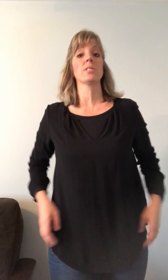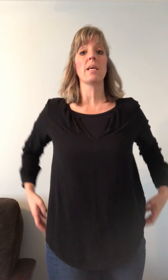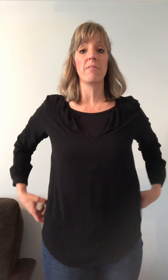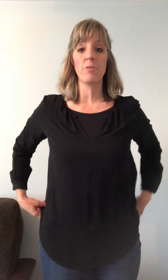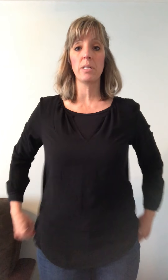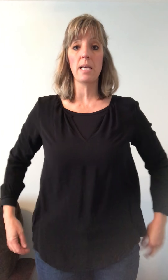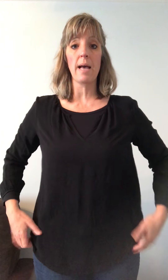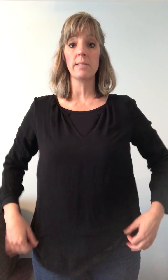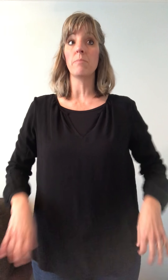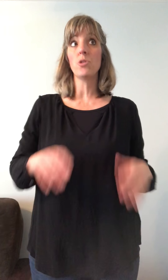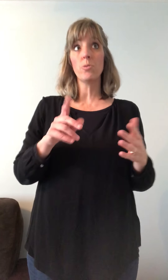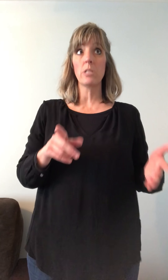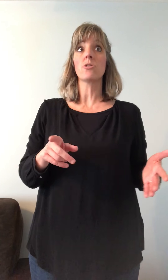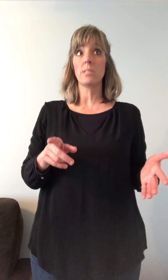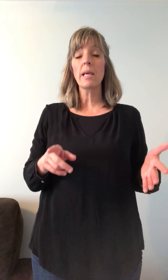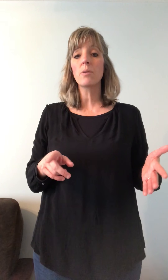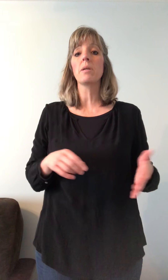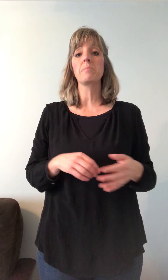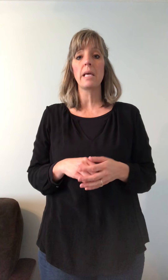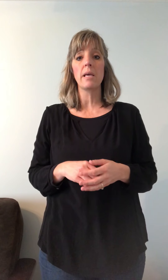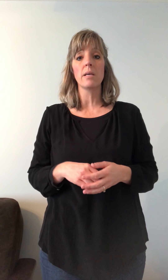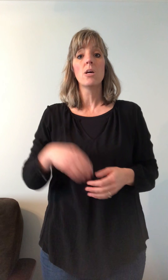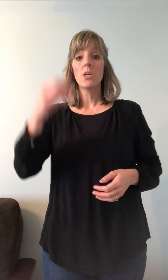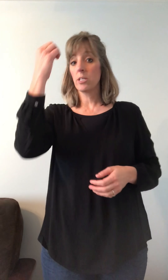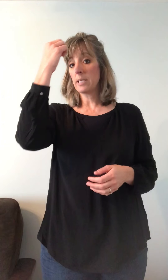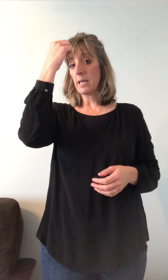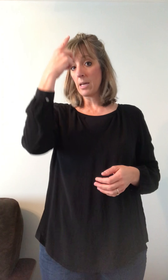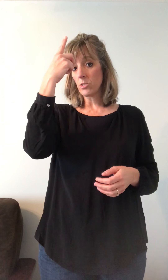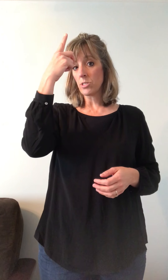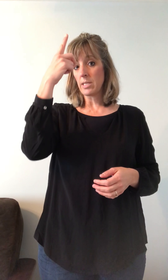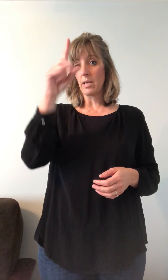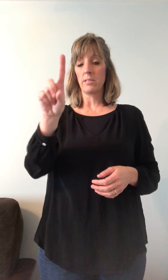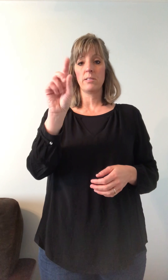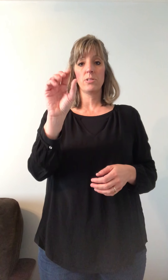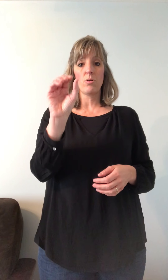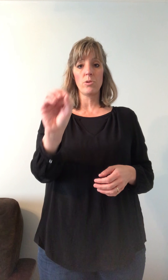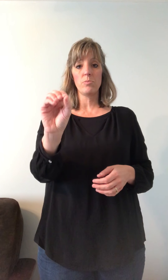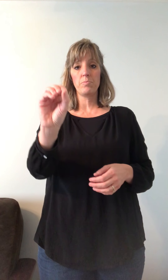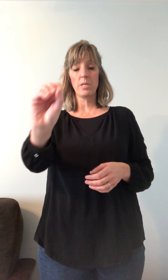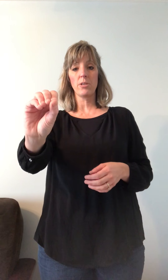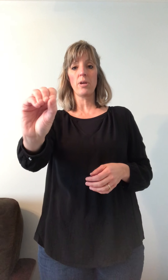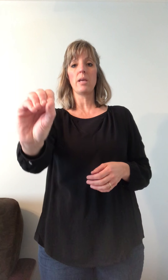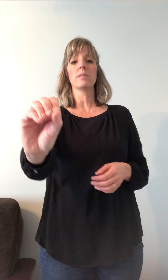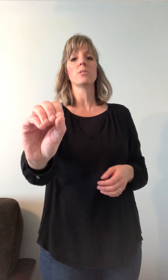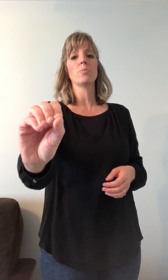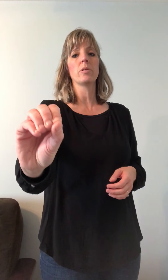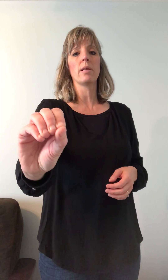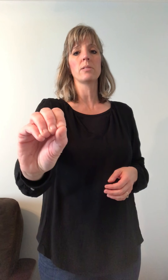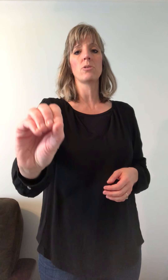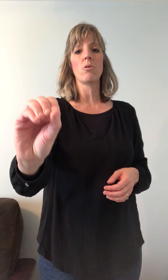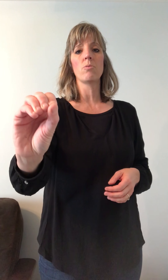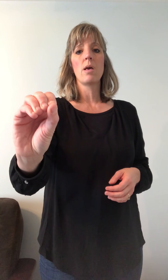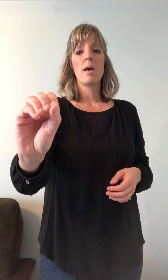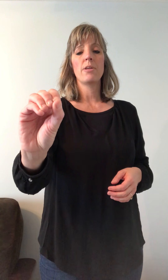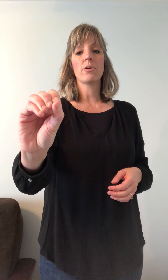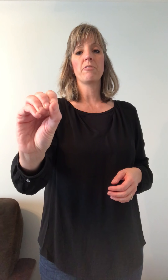Understand. If you want to ask them, do you understand what I'm saying? You can say, understand. So you take your hand and you put it like so, and you're going to